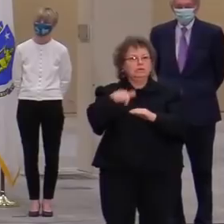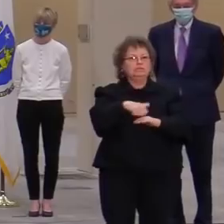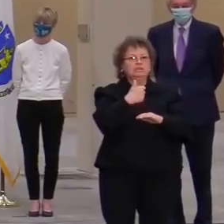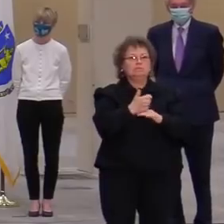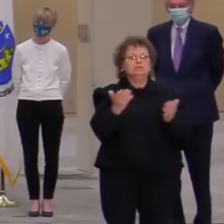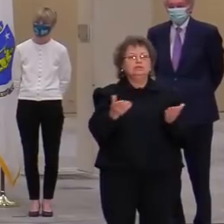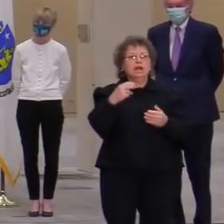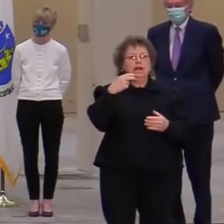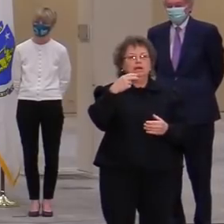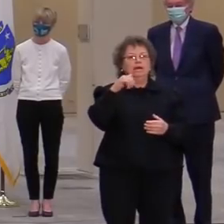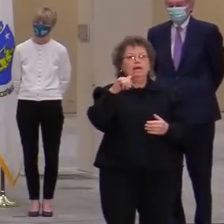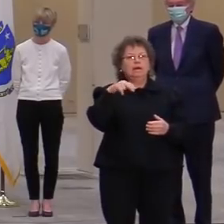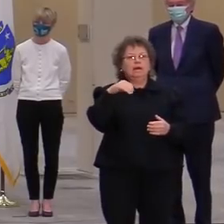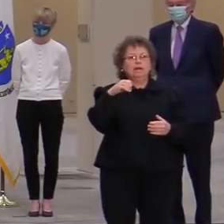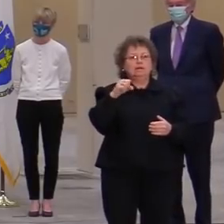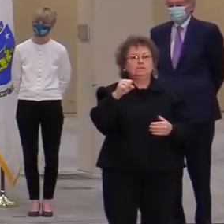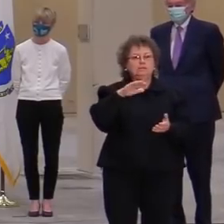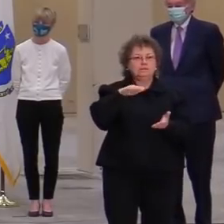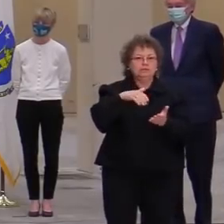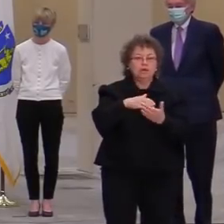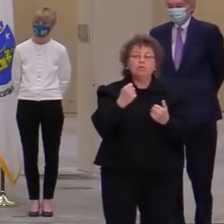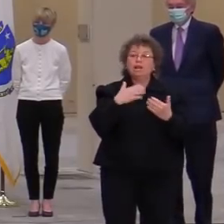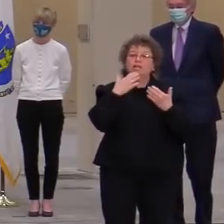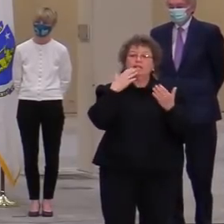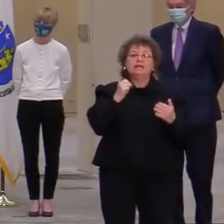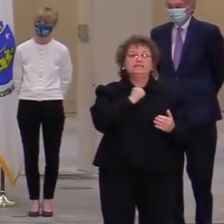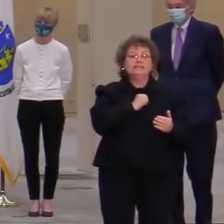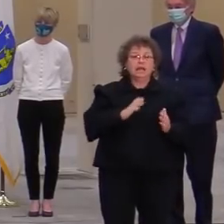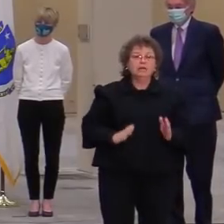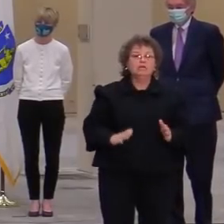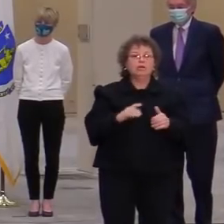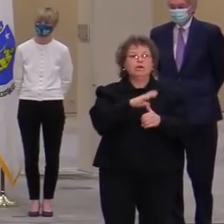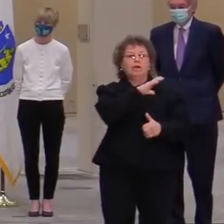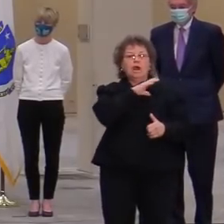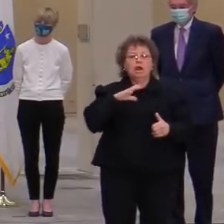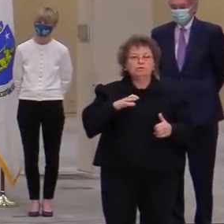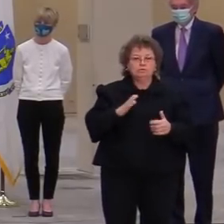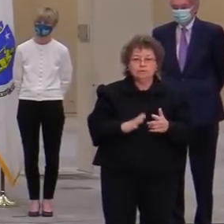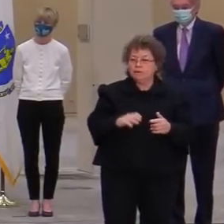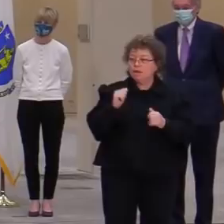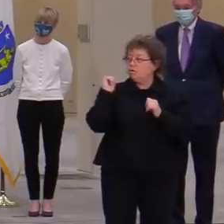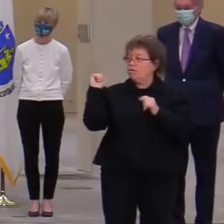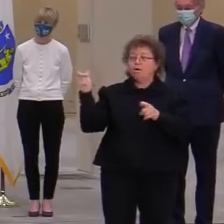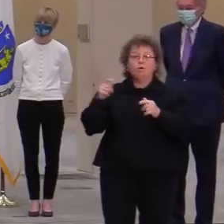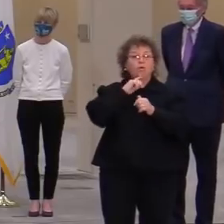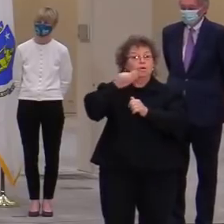I want to thank the Senator, the Congressman, and everyone behind me,